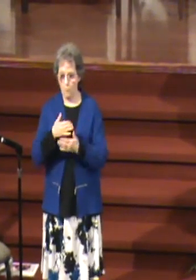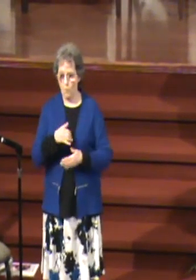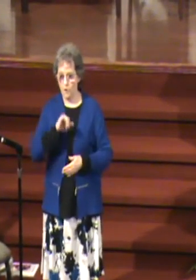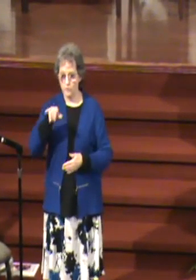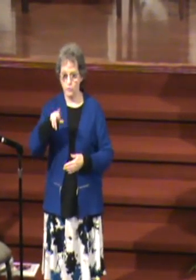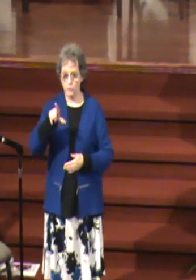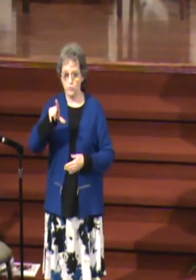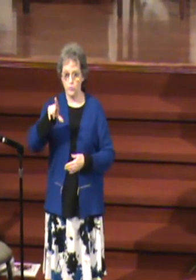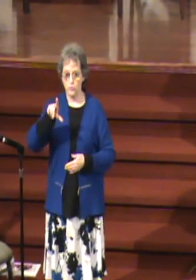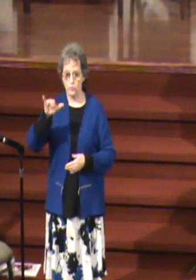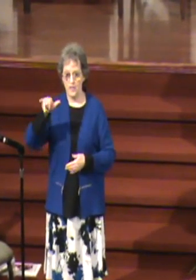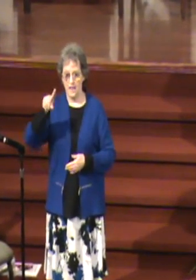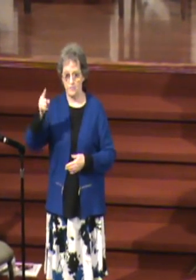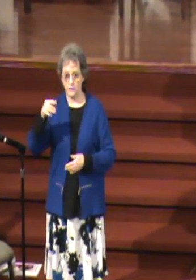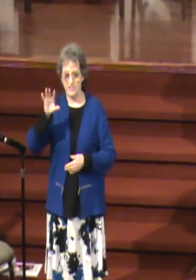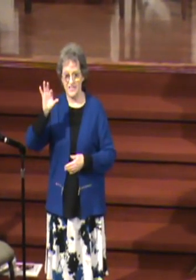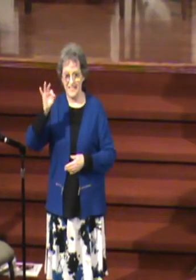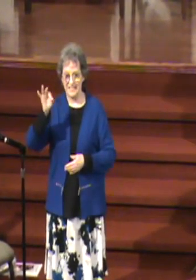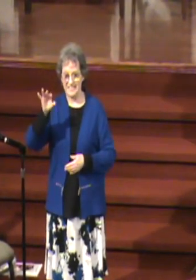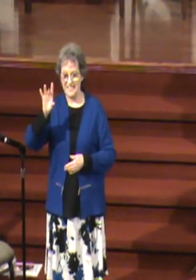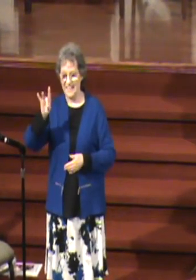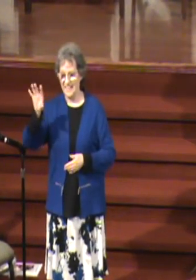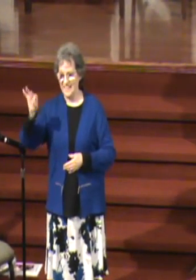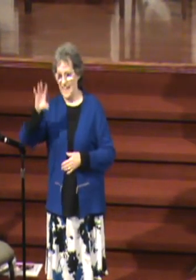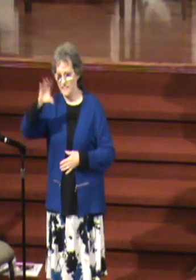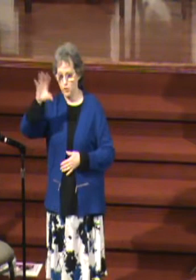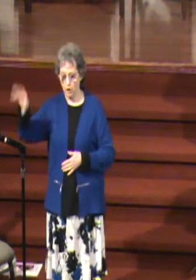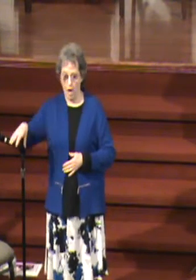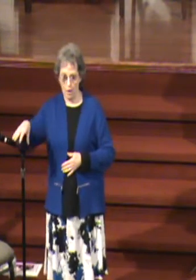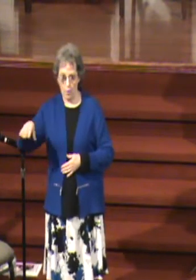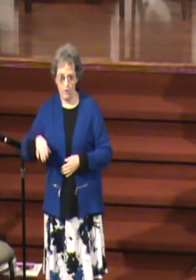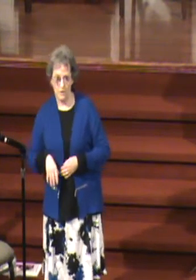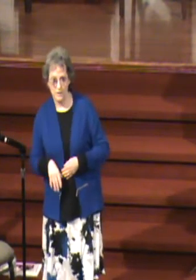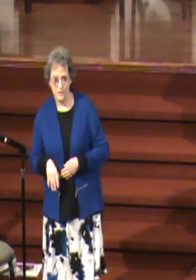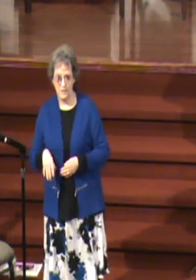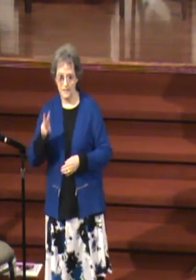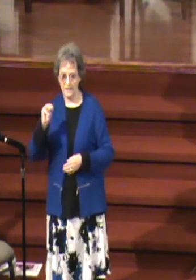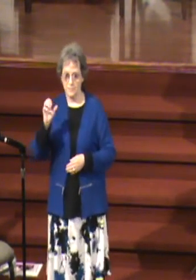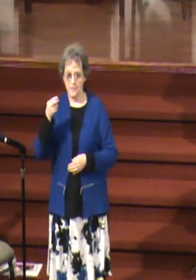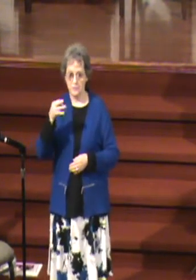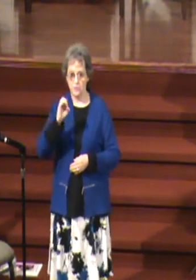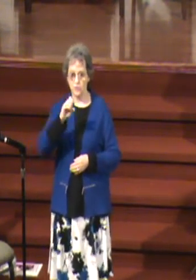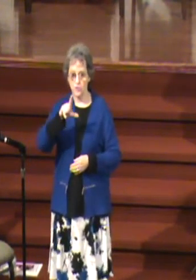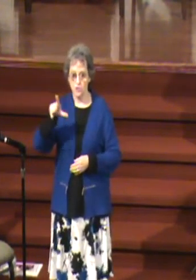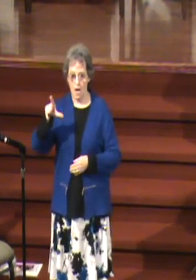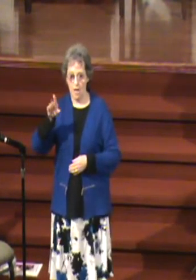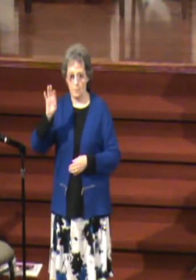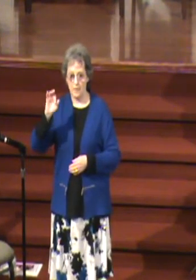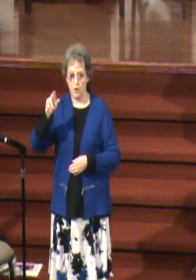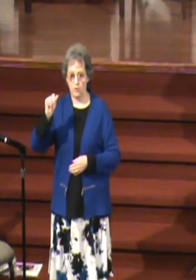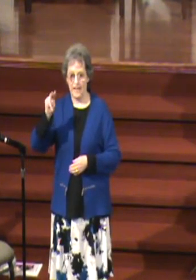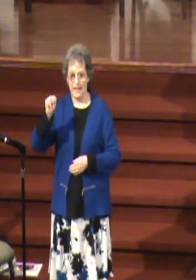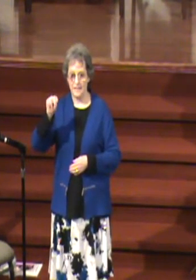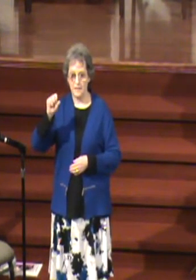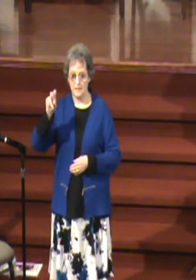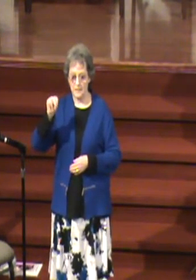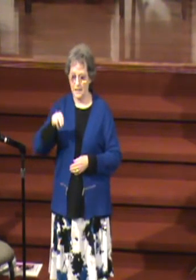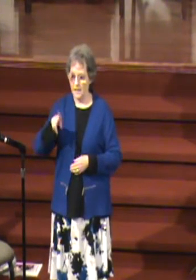July 1st, 1989, Chicago, Illinois, to Michelle Brandon and Curtis Townsend. She had five